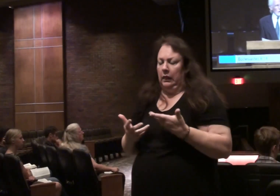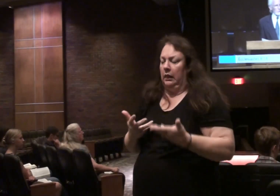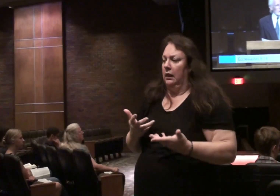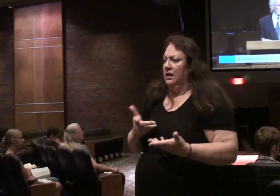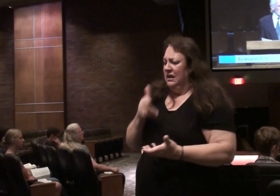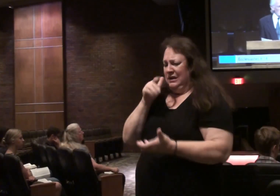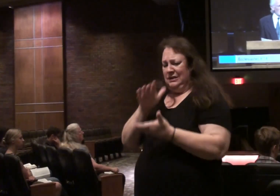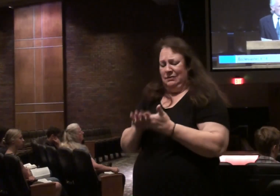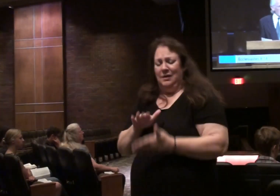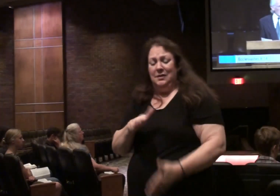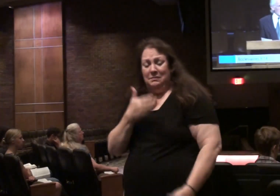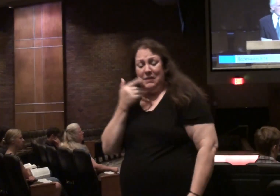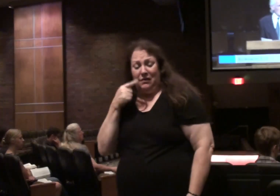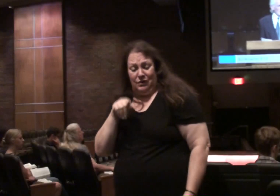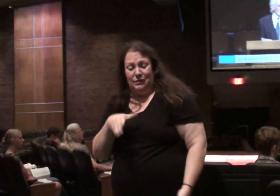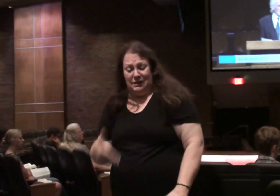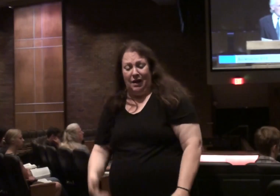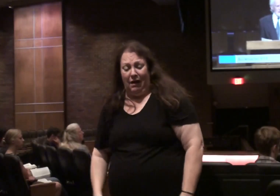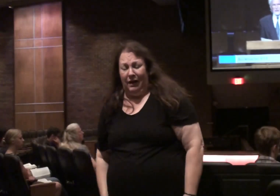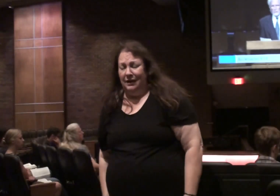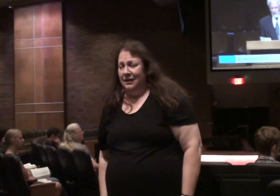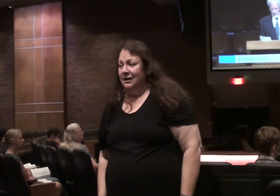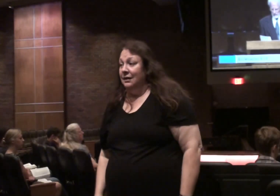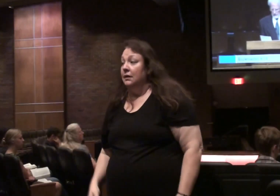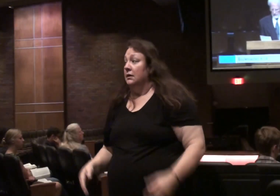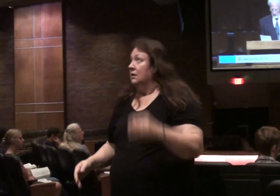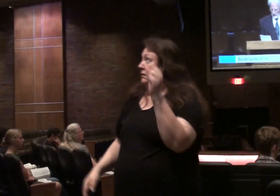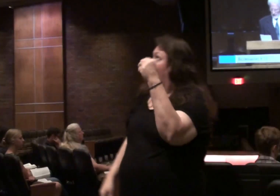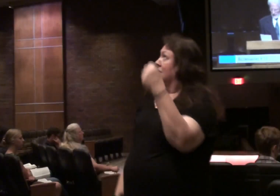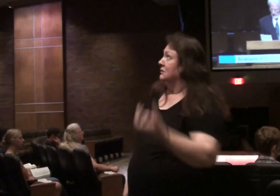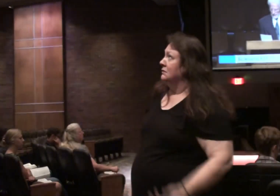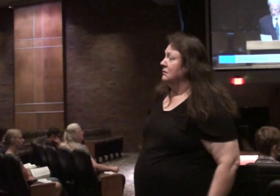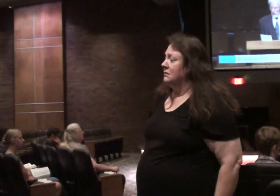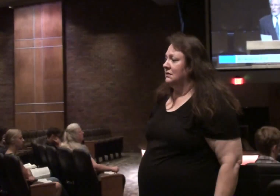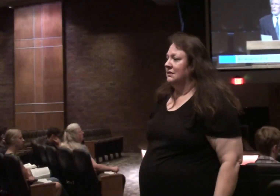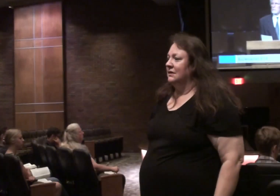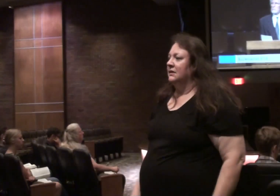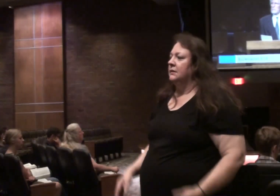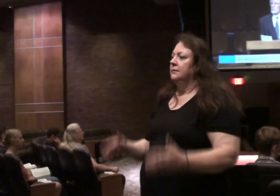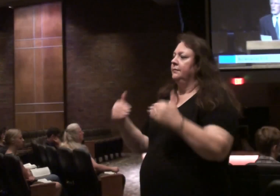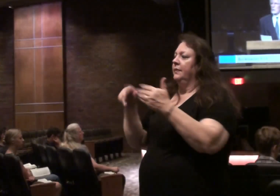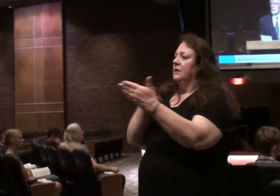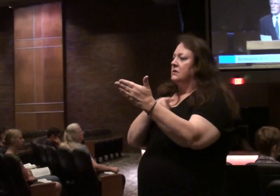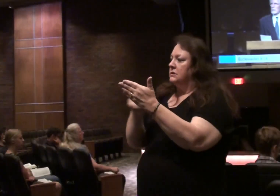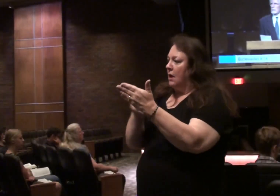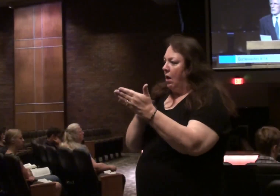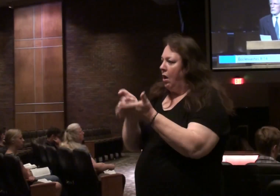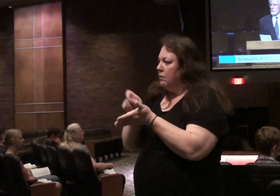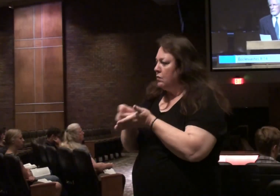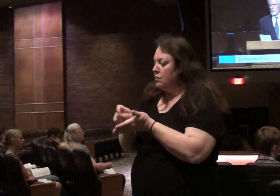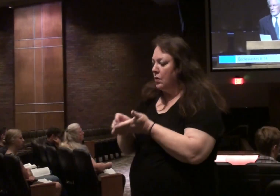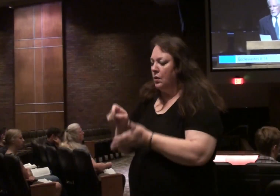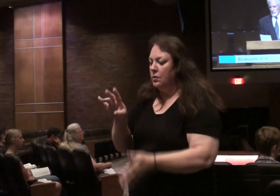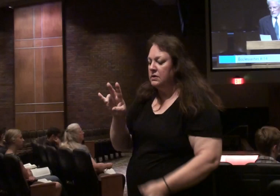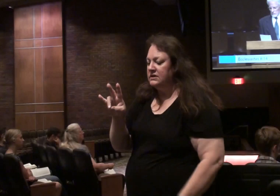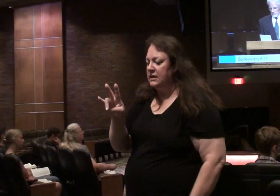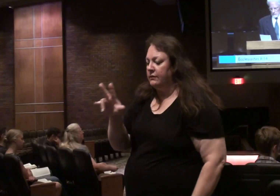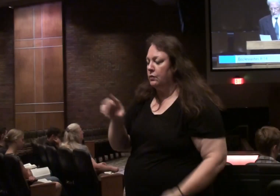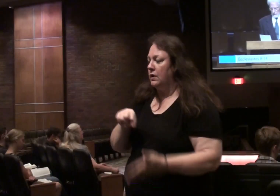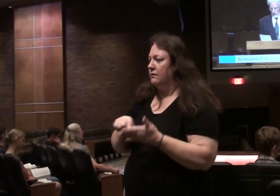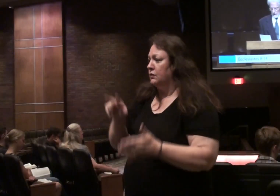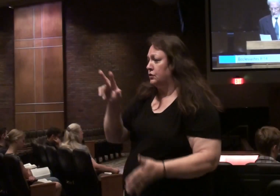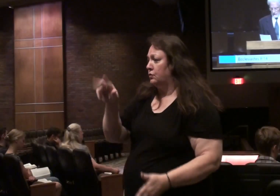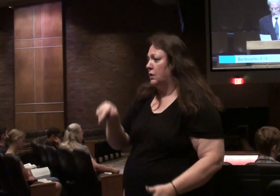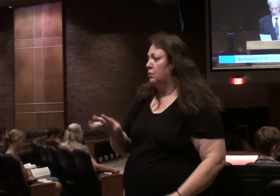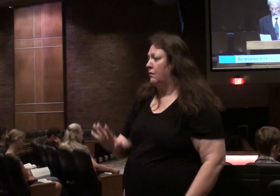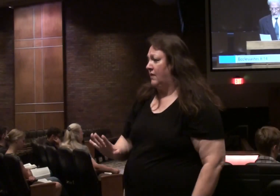Even his wife said, you'd be better dead. He agreed. The psalmist wrote in Psalm 73, verses 3